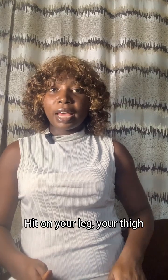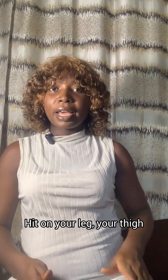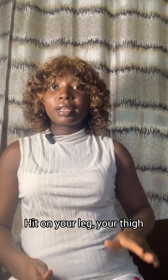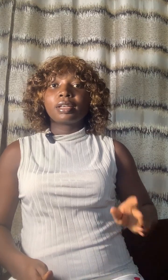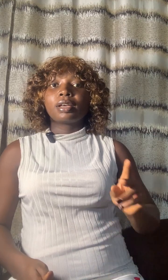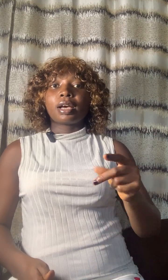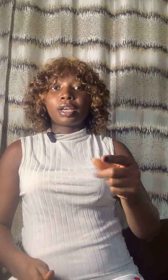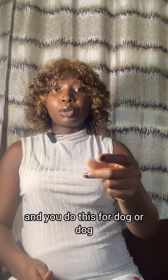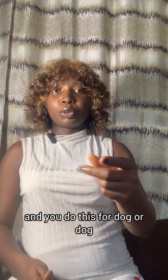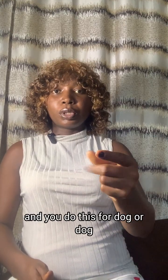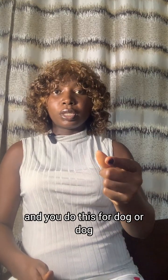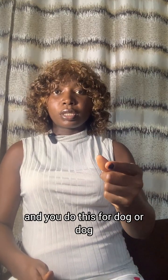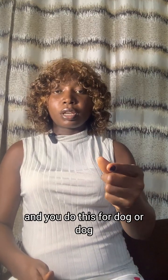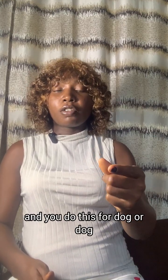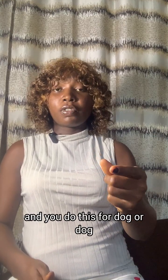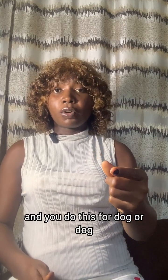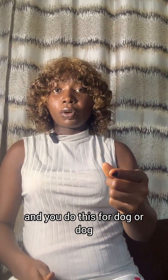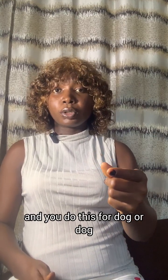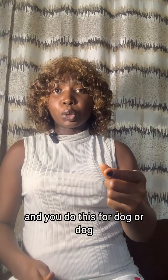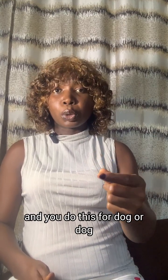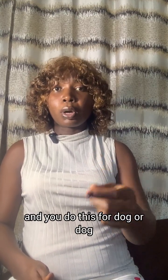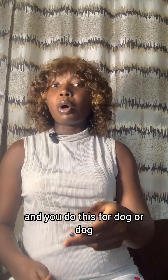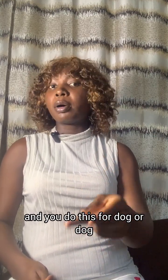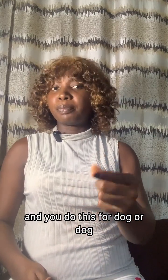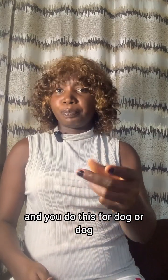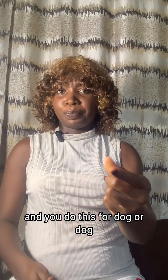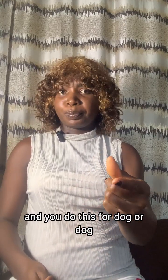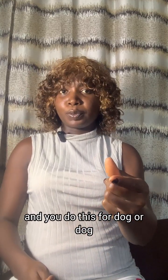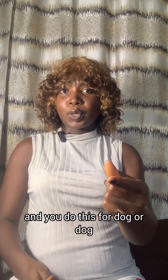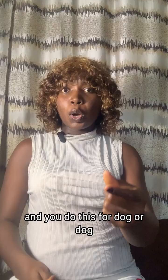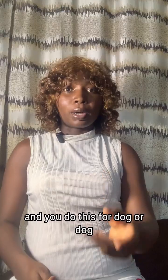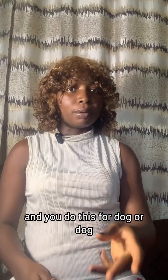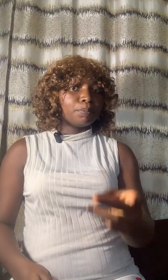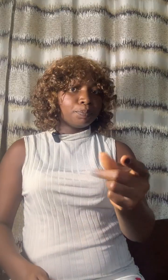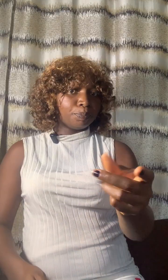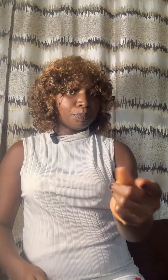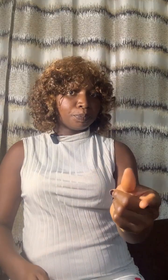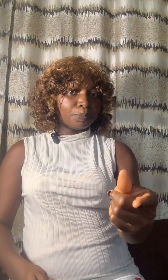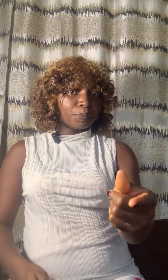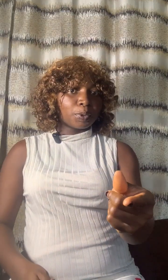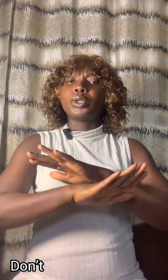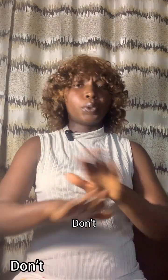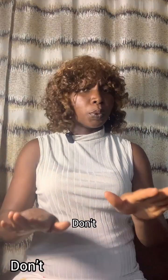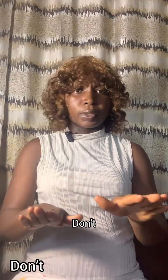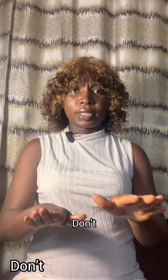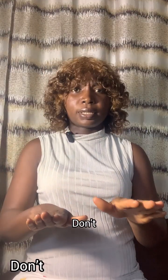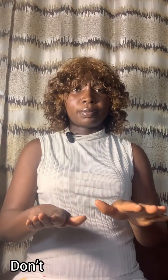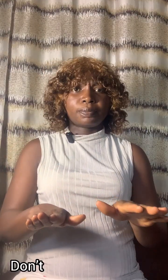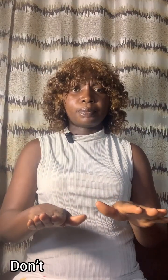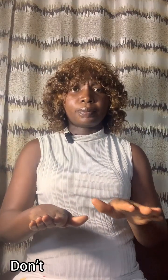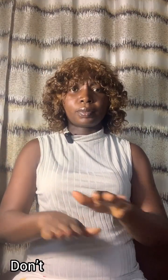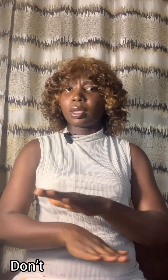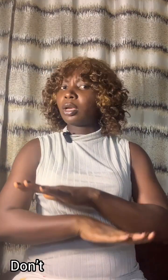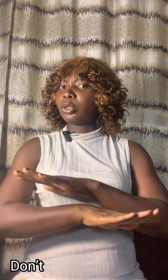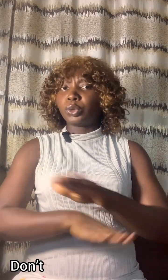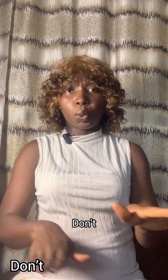thigh, and you do this for dog or dog. Don't,